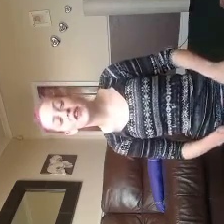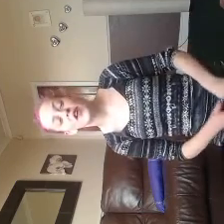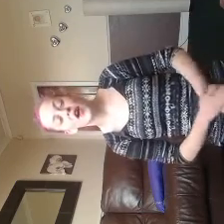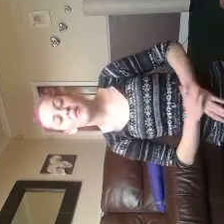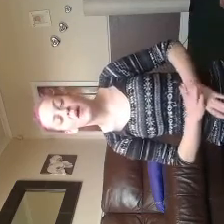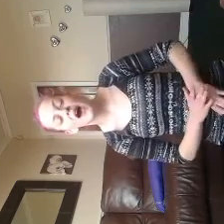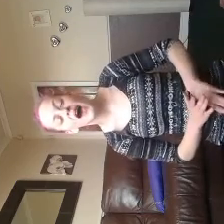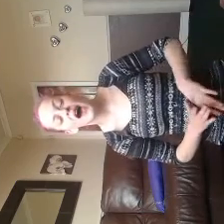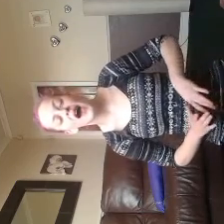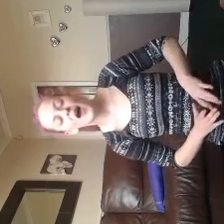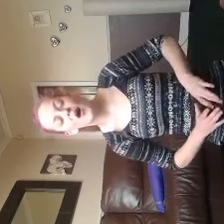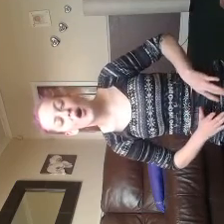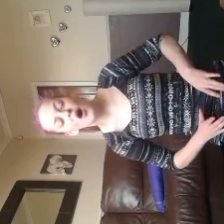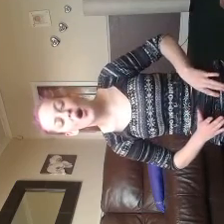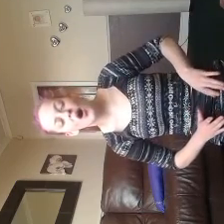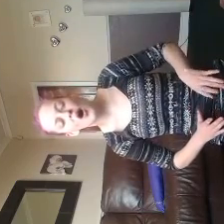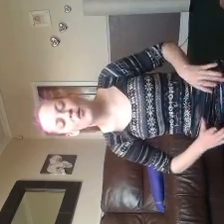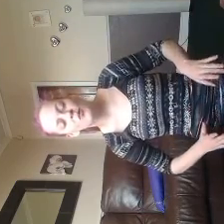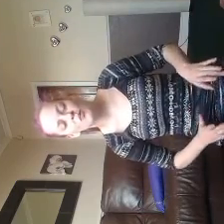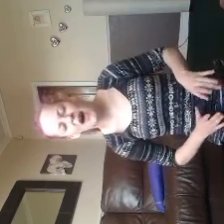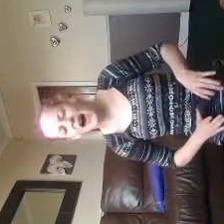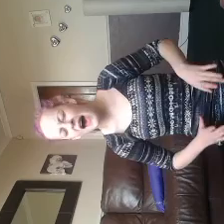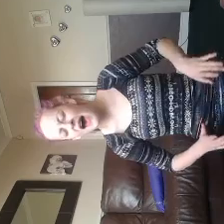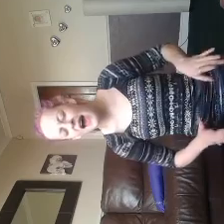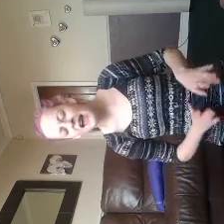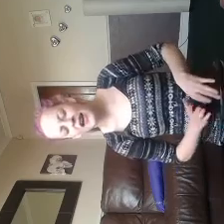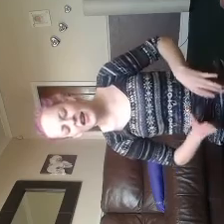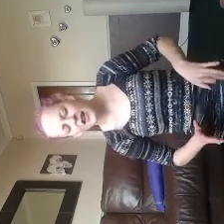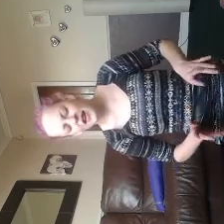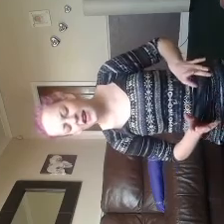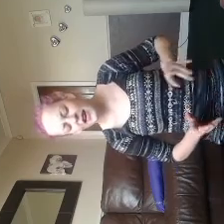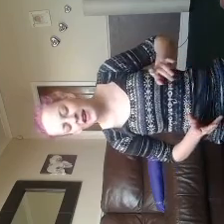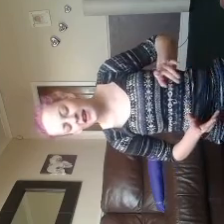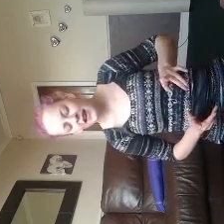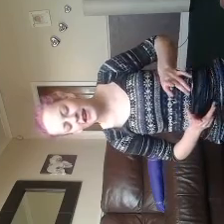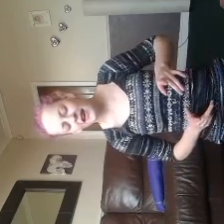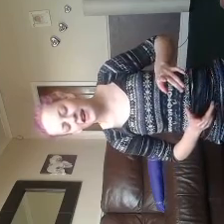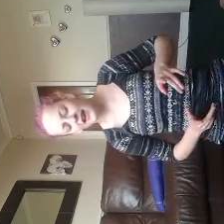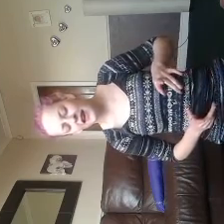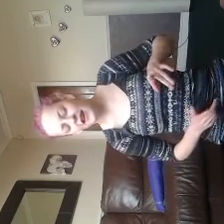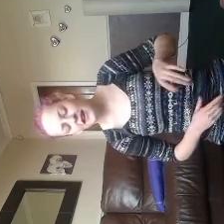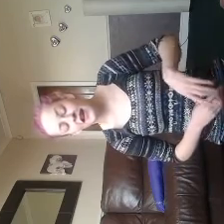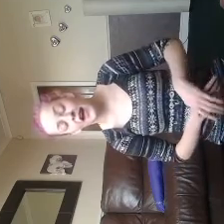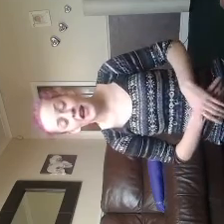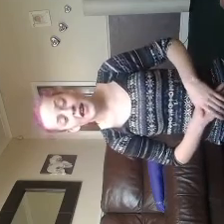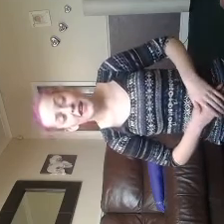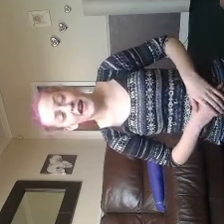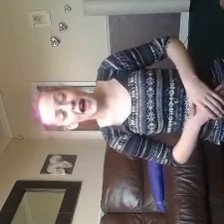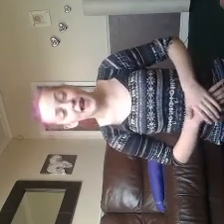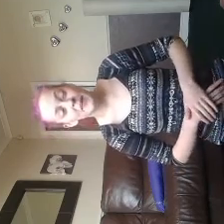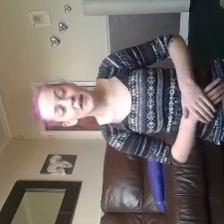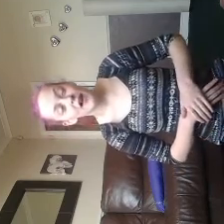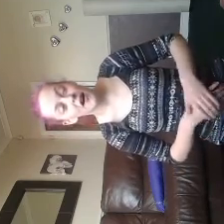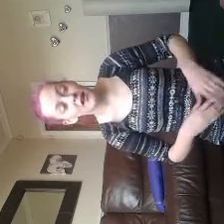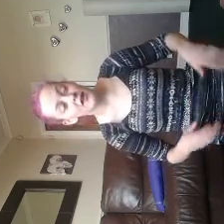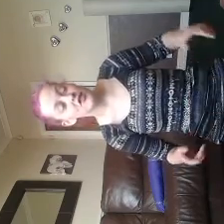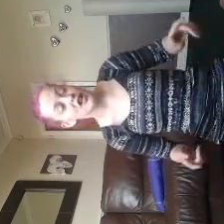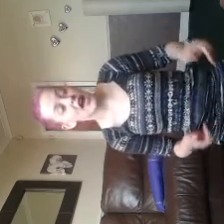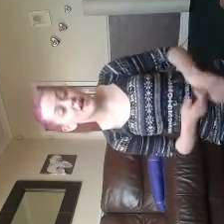fears. My, oh my, yeah, yeah. You gotta be bad, you gotta